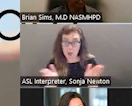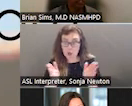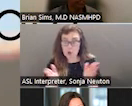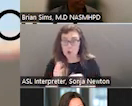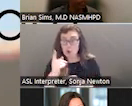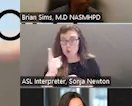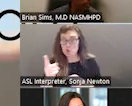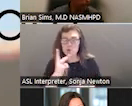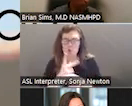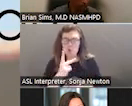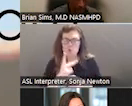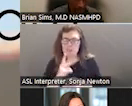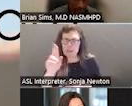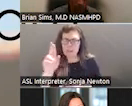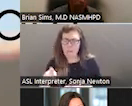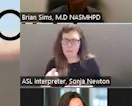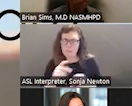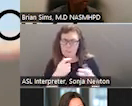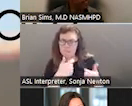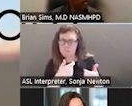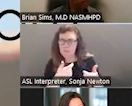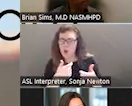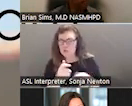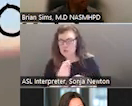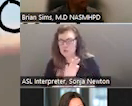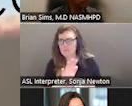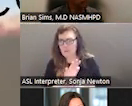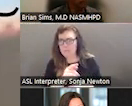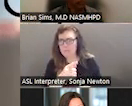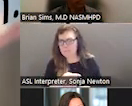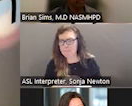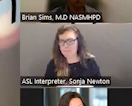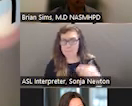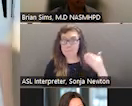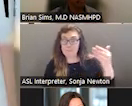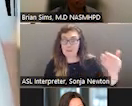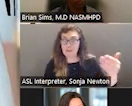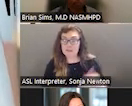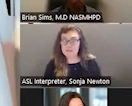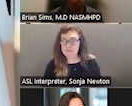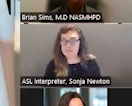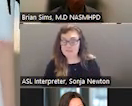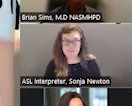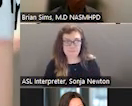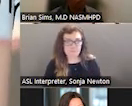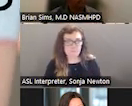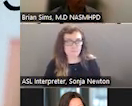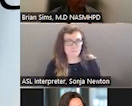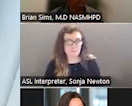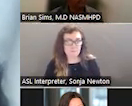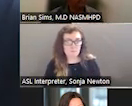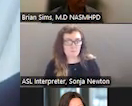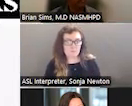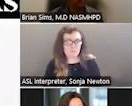these particular films. Next slide, please.